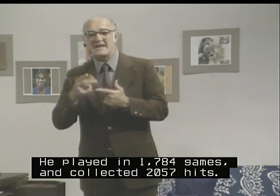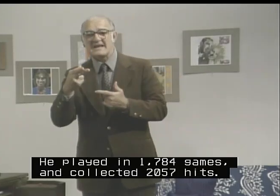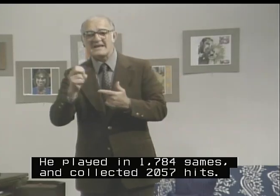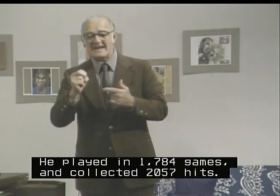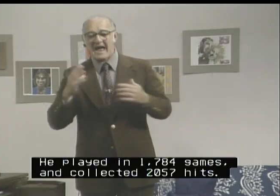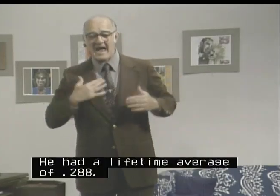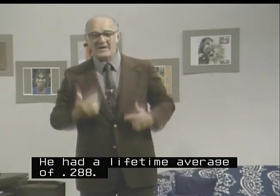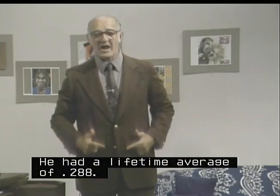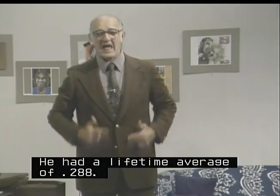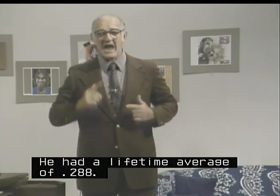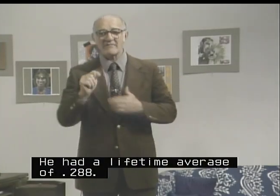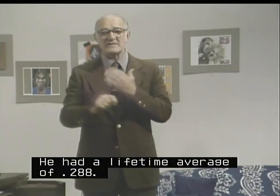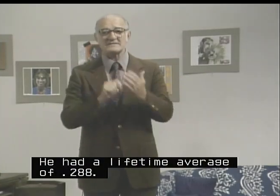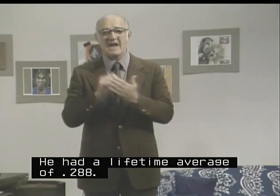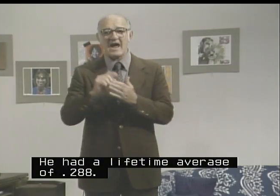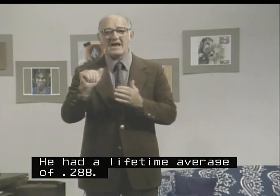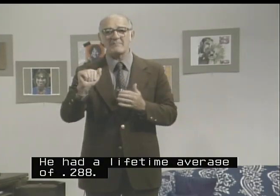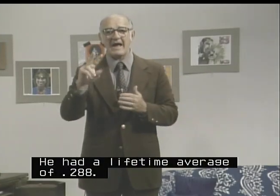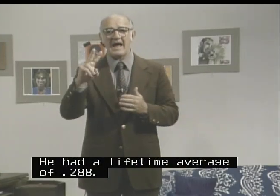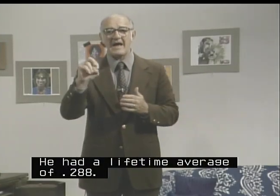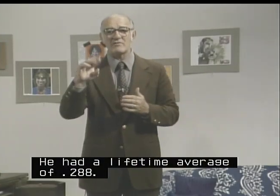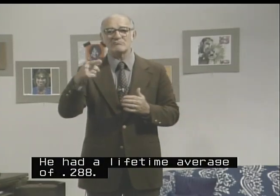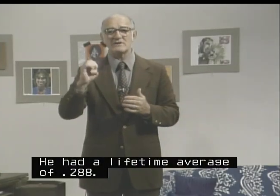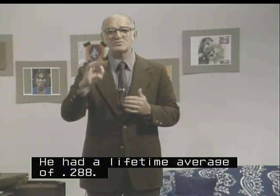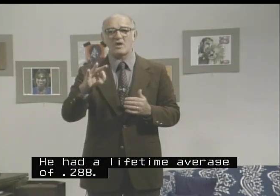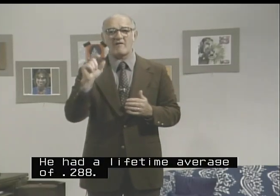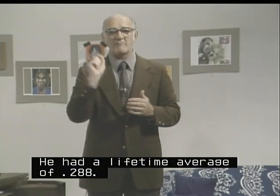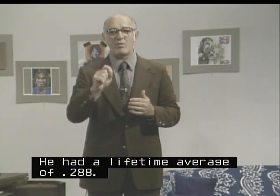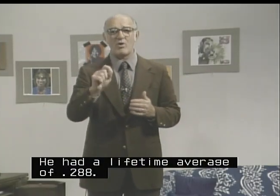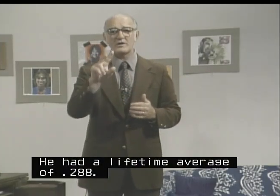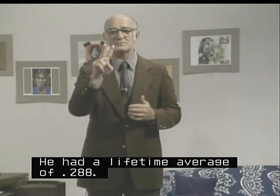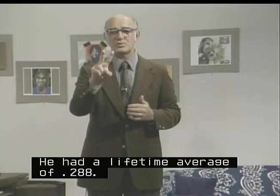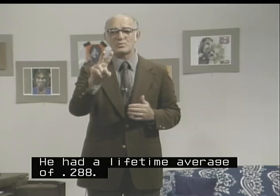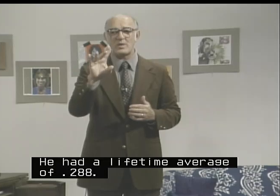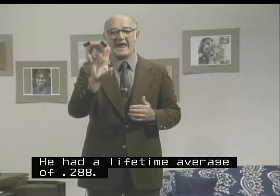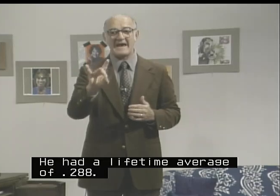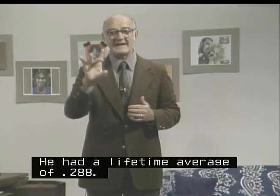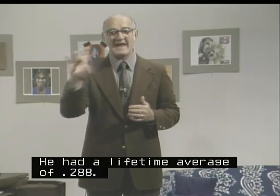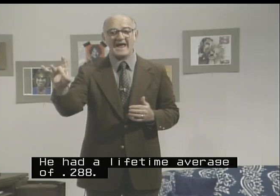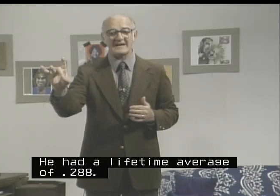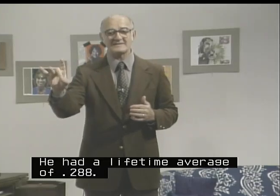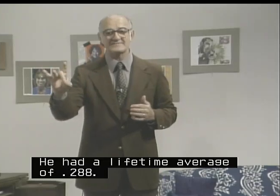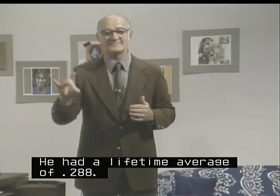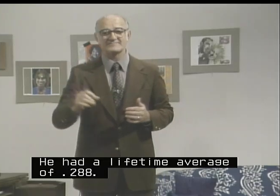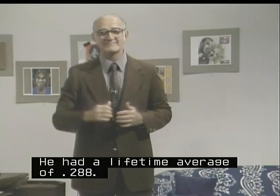He had a lifetime average of .288.